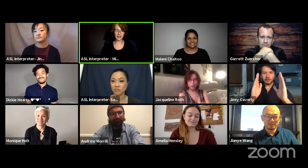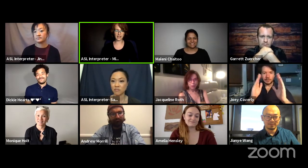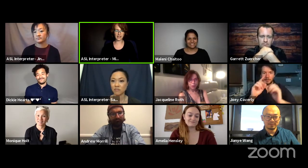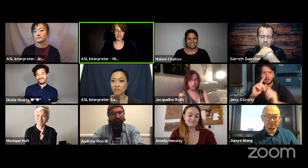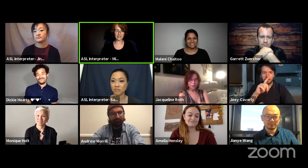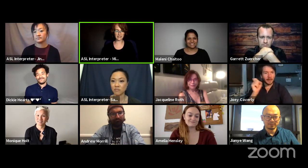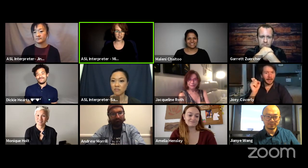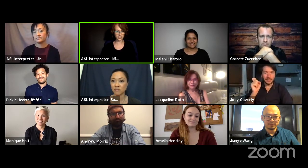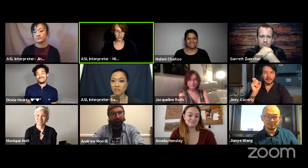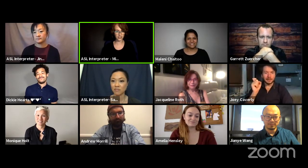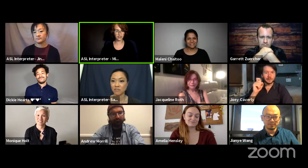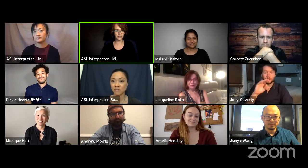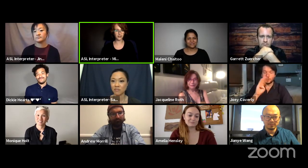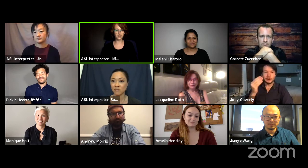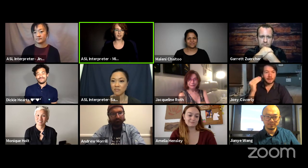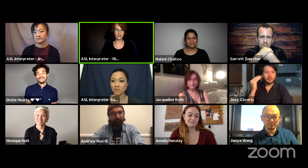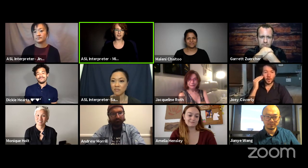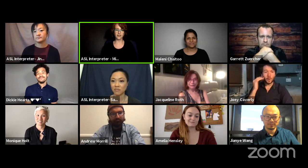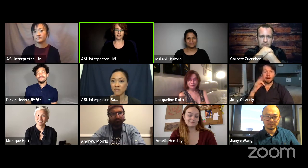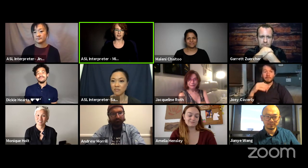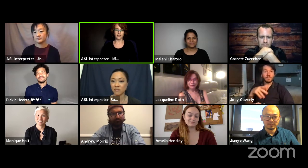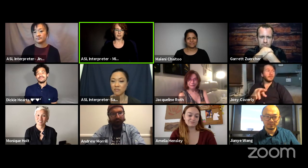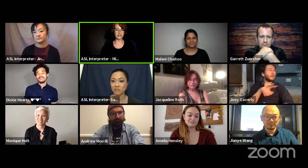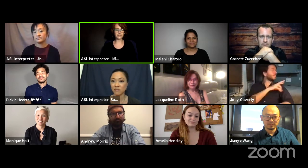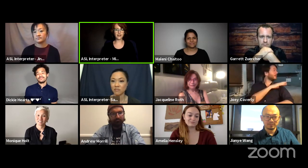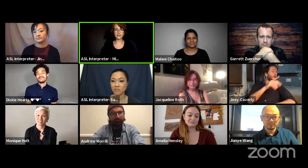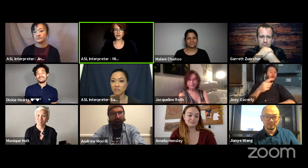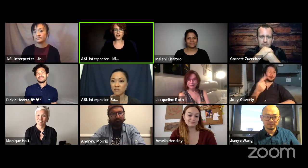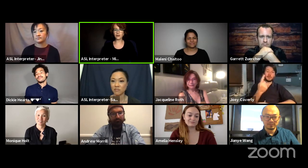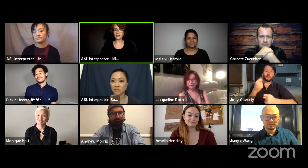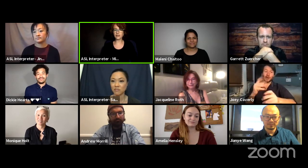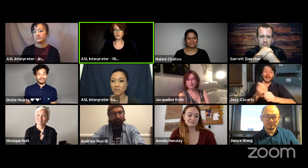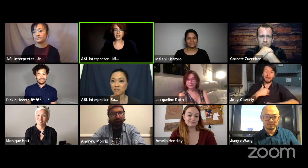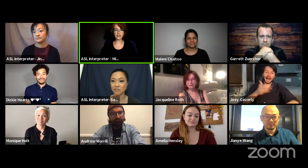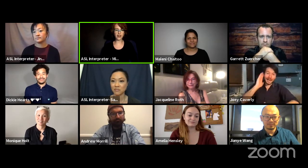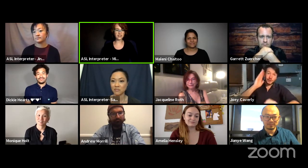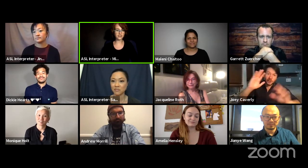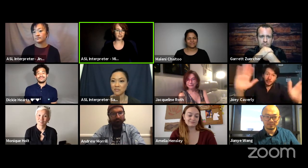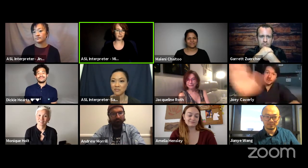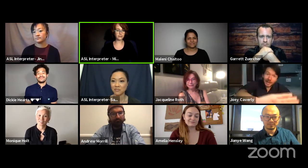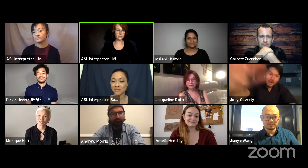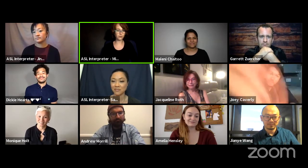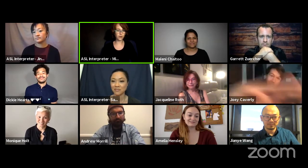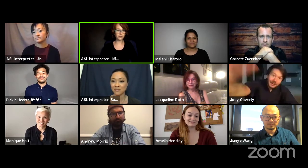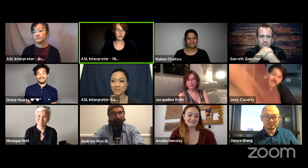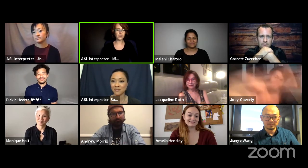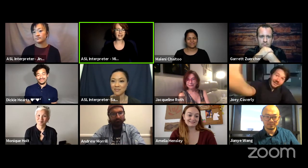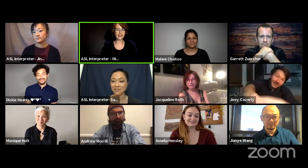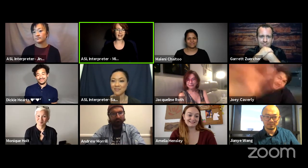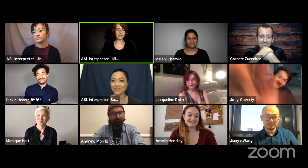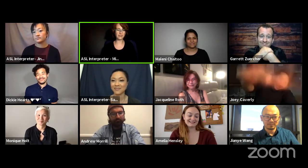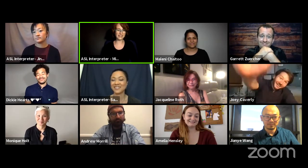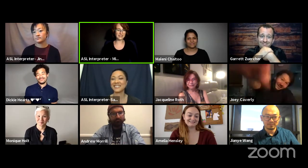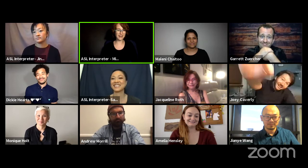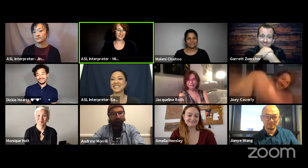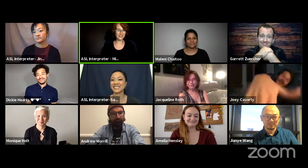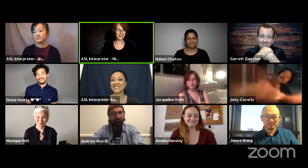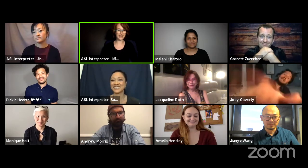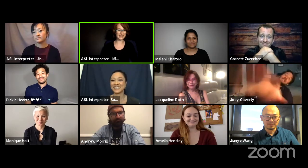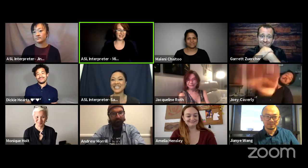pay attention because you never know. You'd take your eyes off the screen for one moment and everyone is waving, trying to